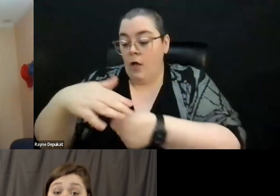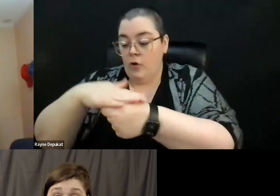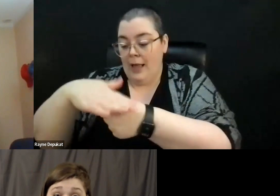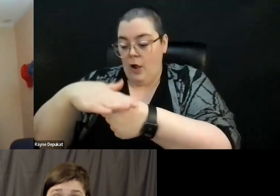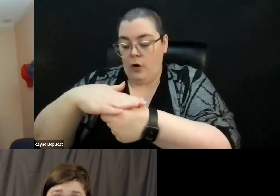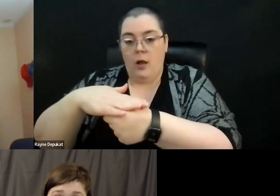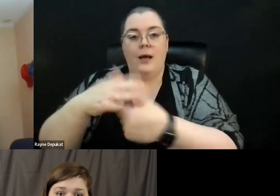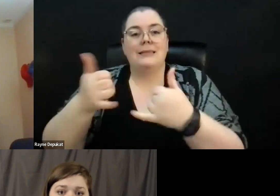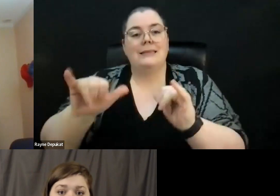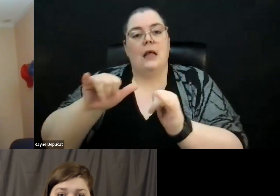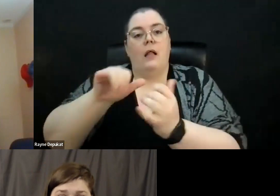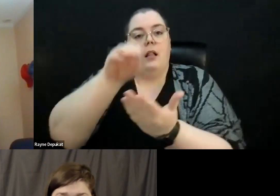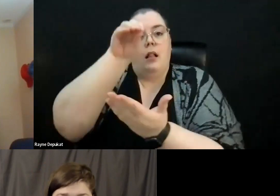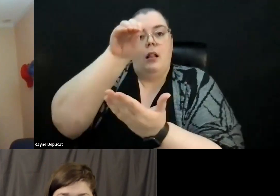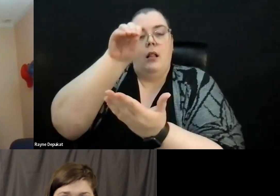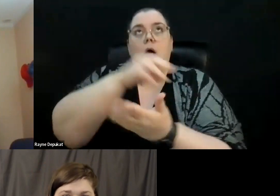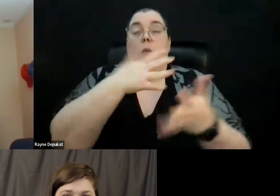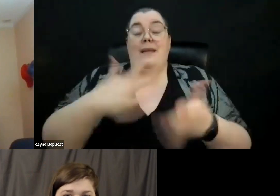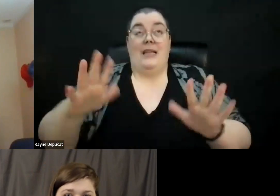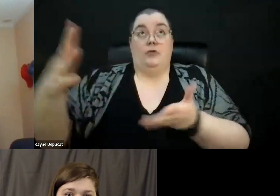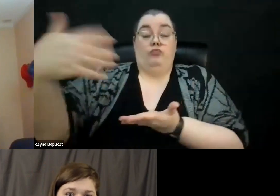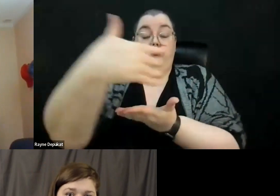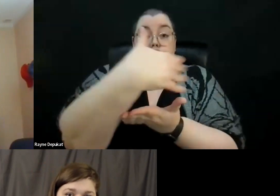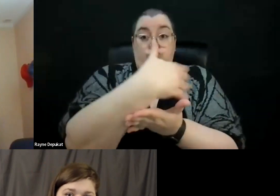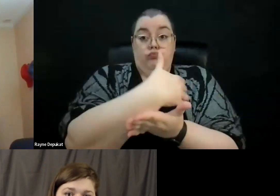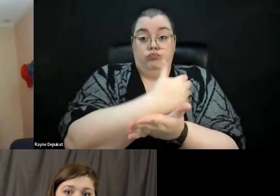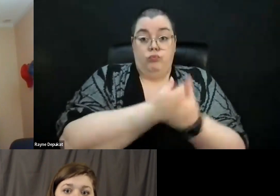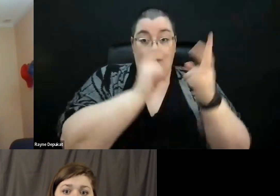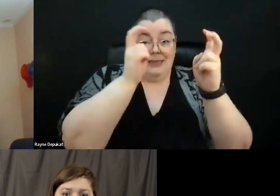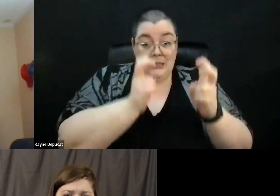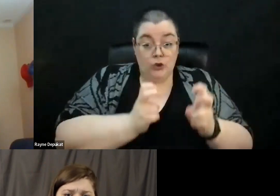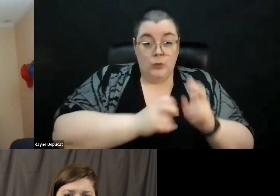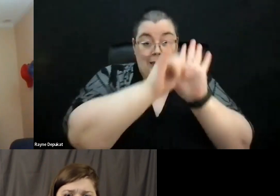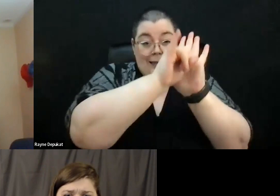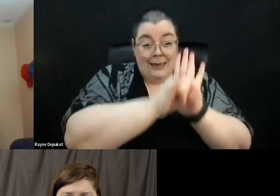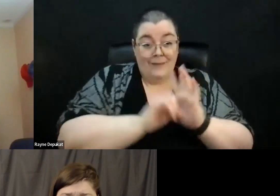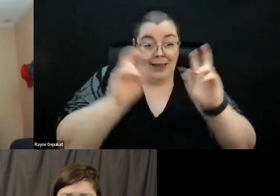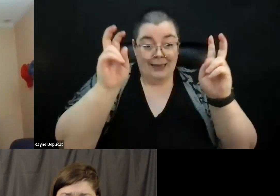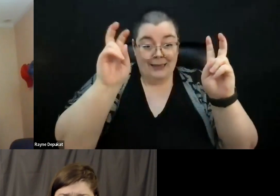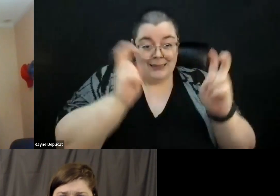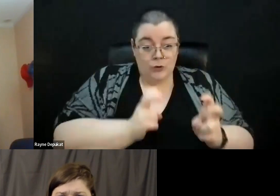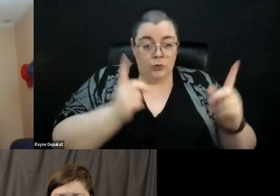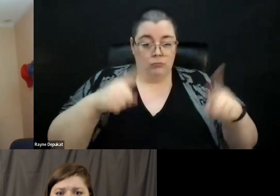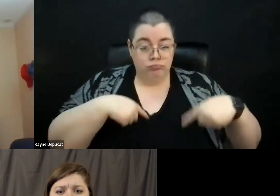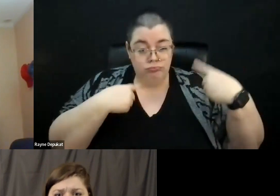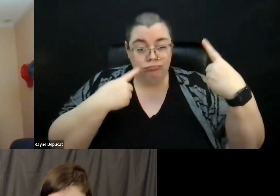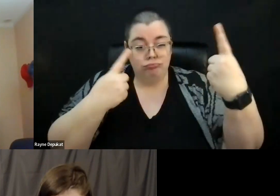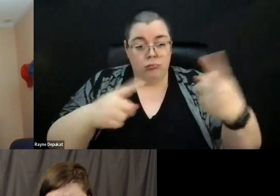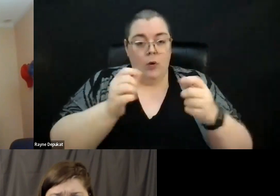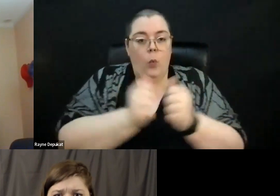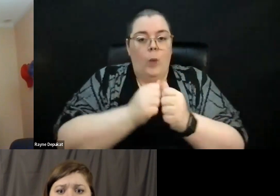That was one area. And then the other area, we have already received different issues that